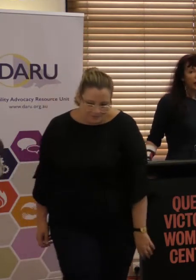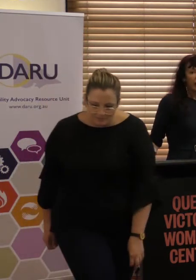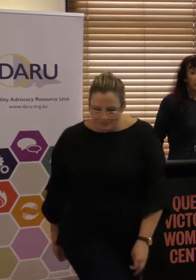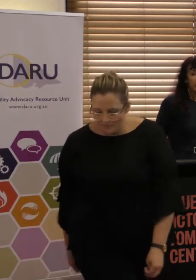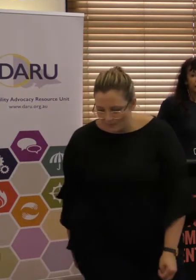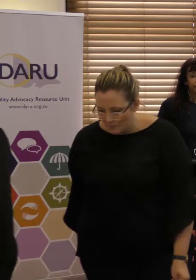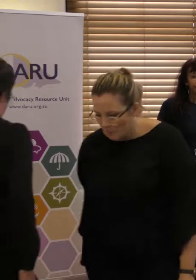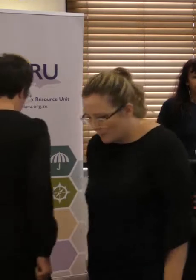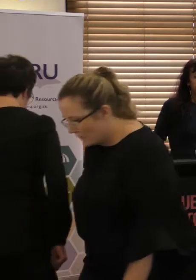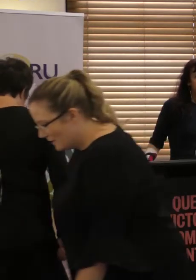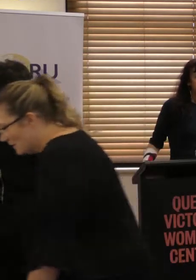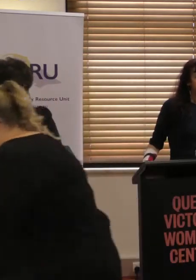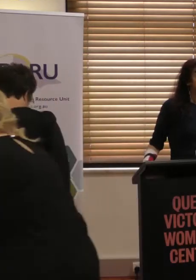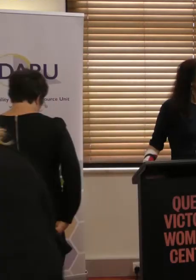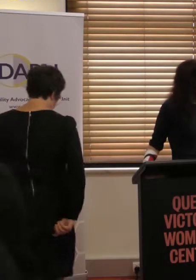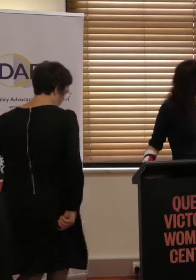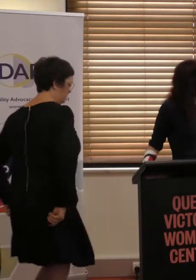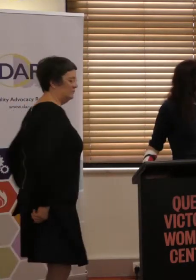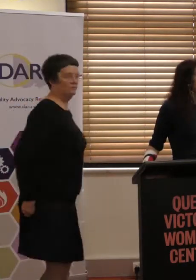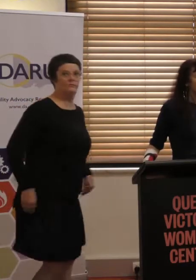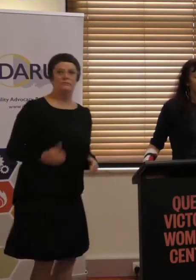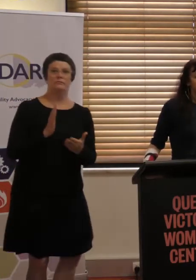And the reality, again,